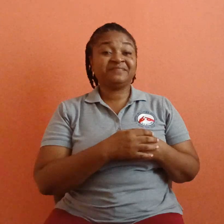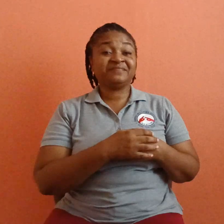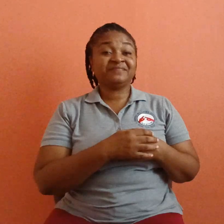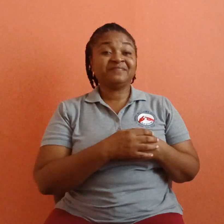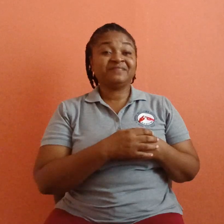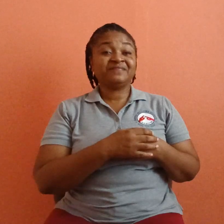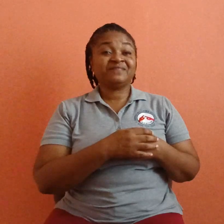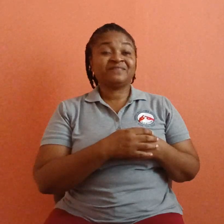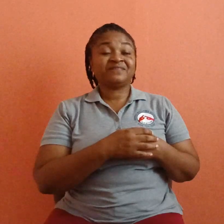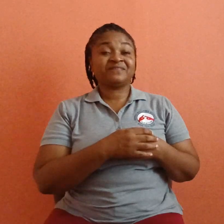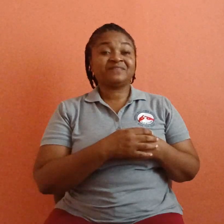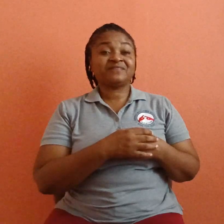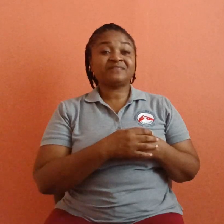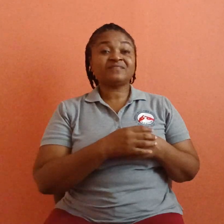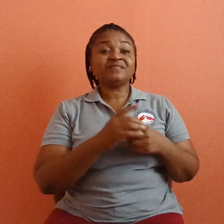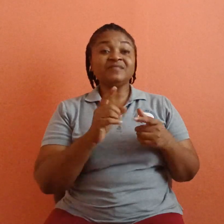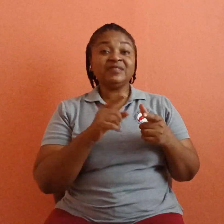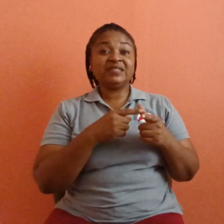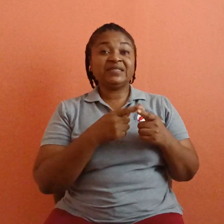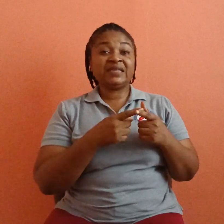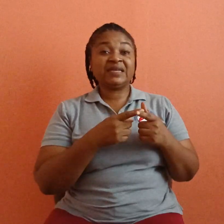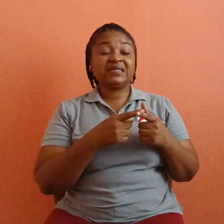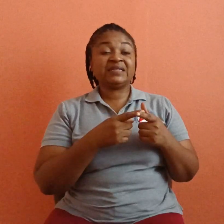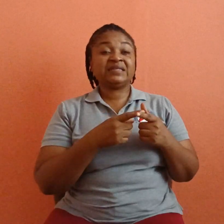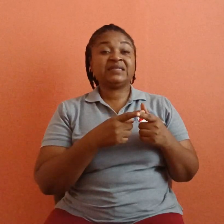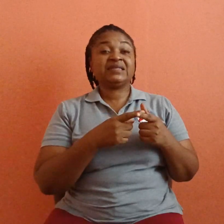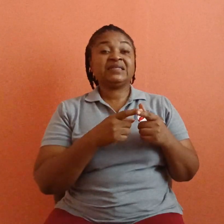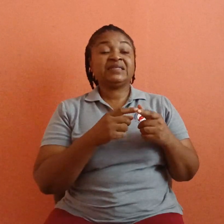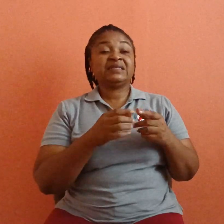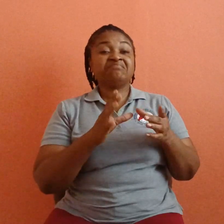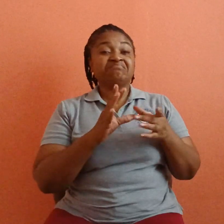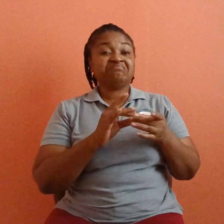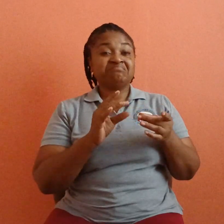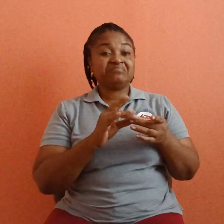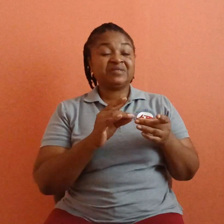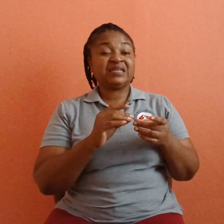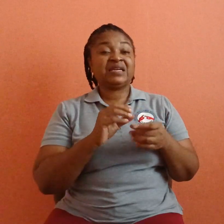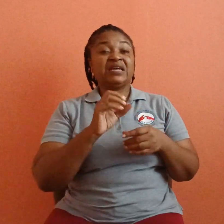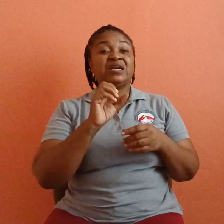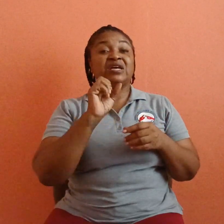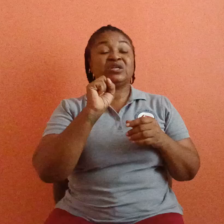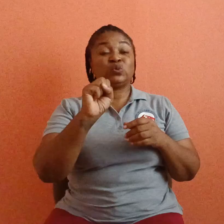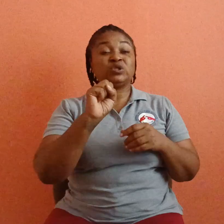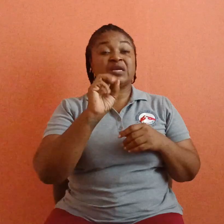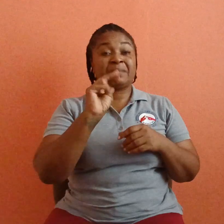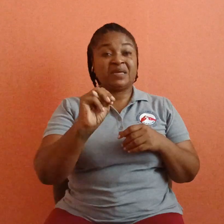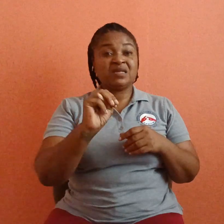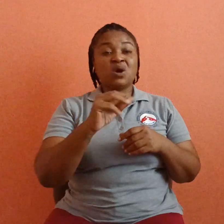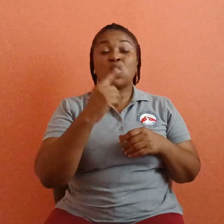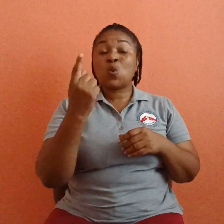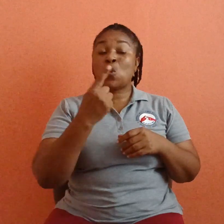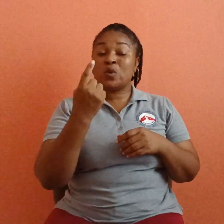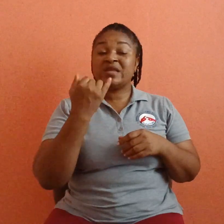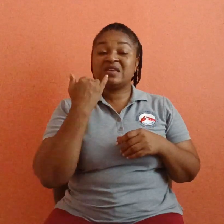and mention if you're on social media, but only if it is something good.